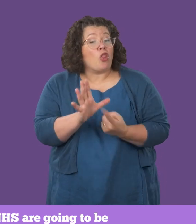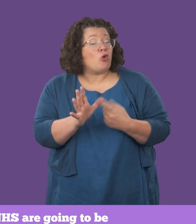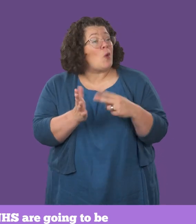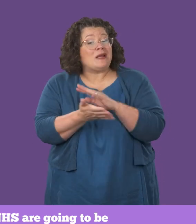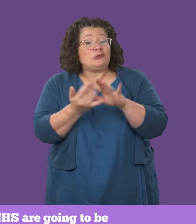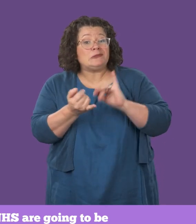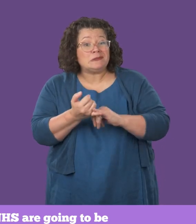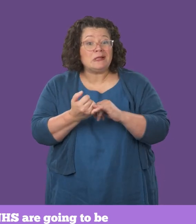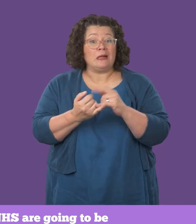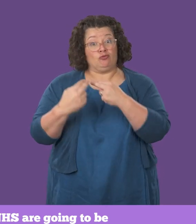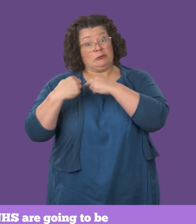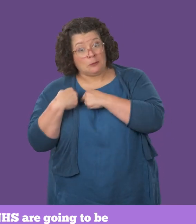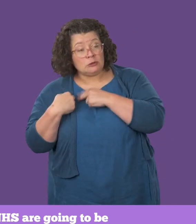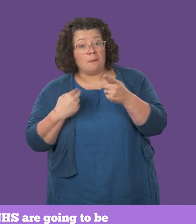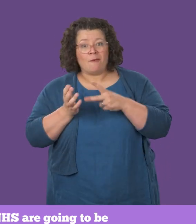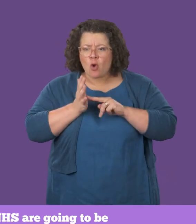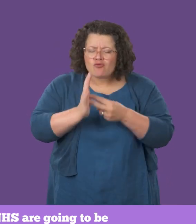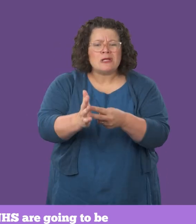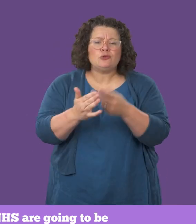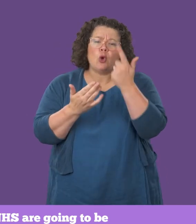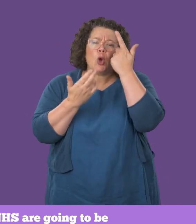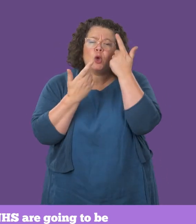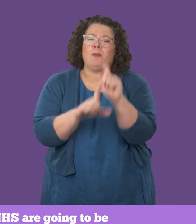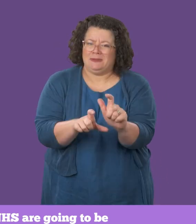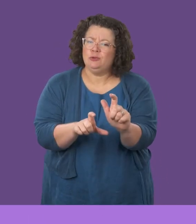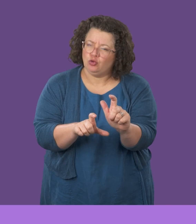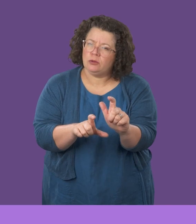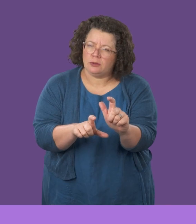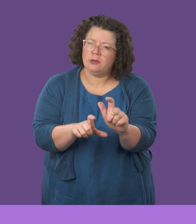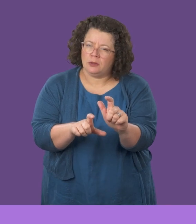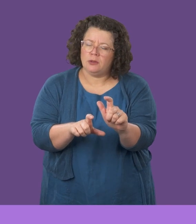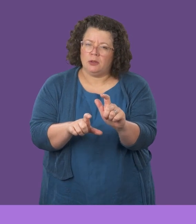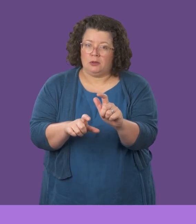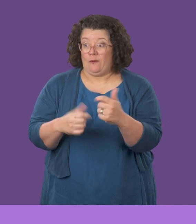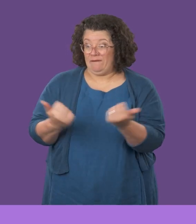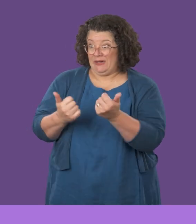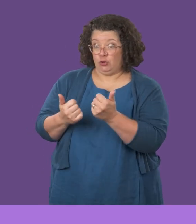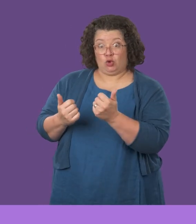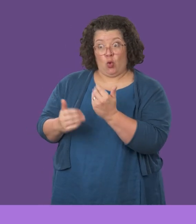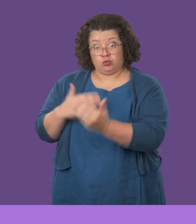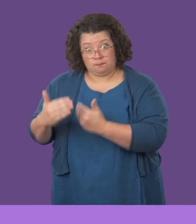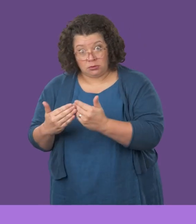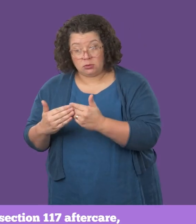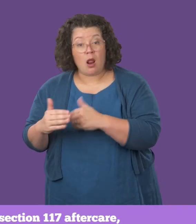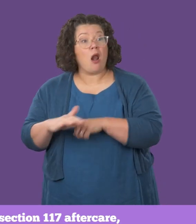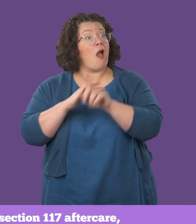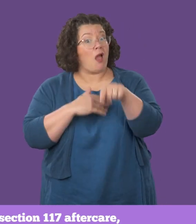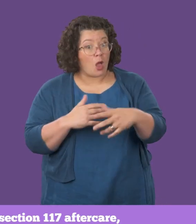to be responsible for arranging accommodation once the person is discharged from their section, and this could be under